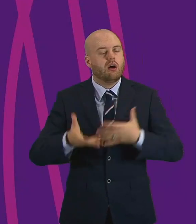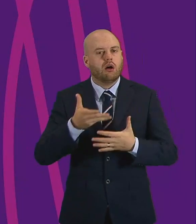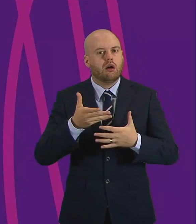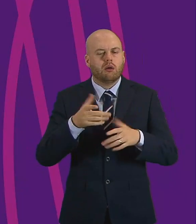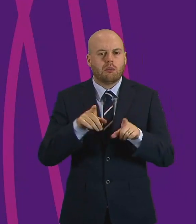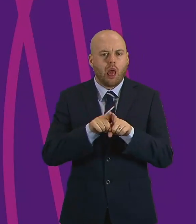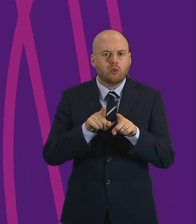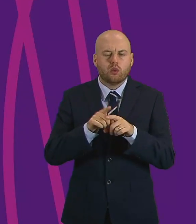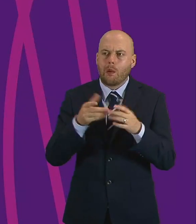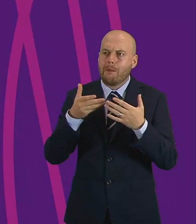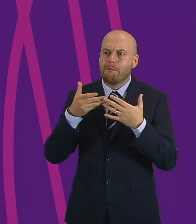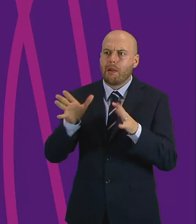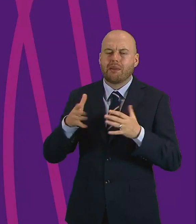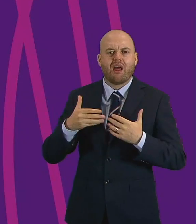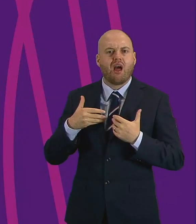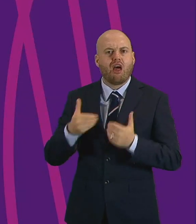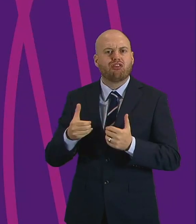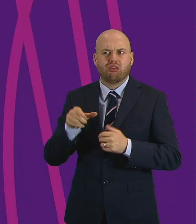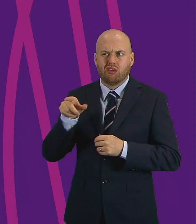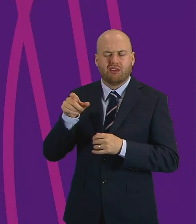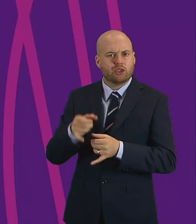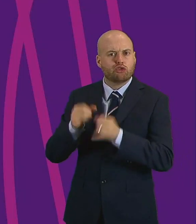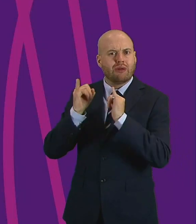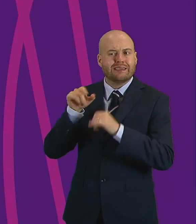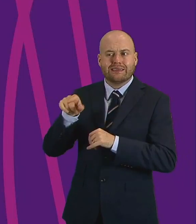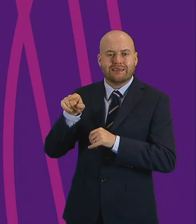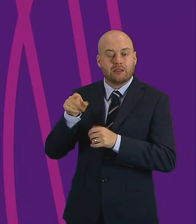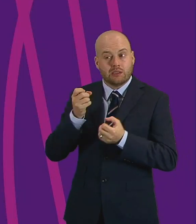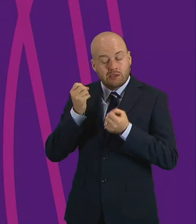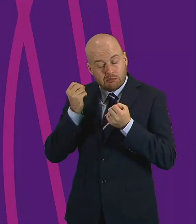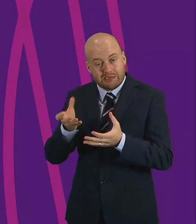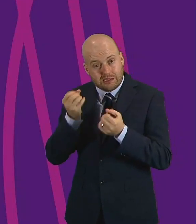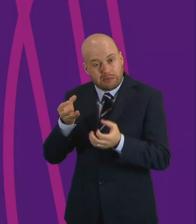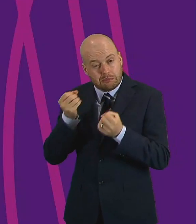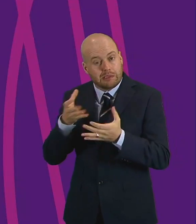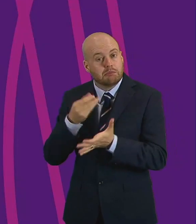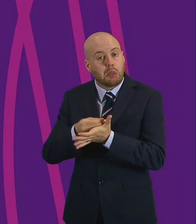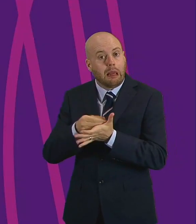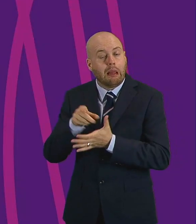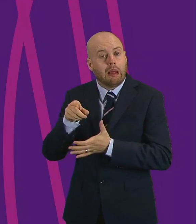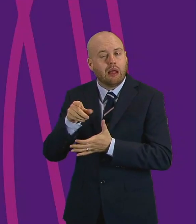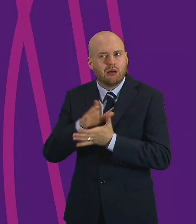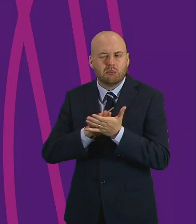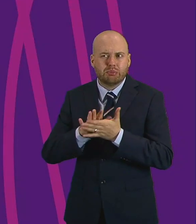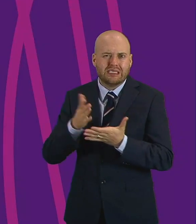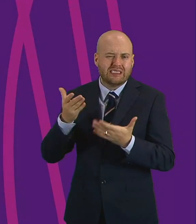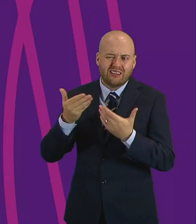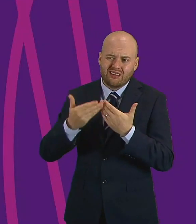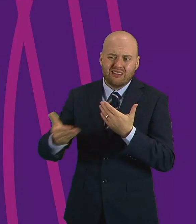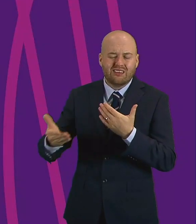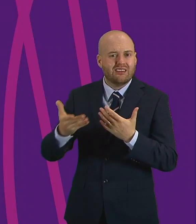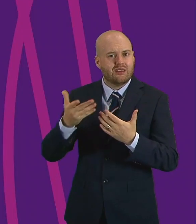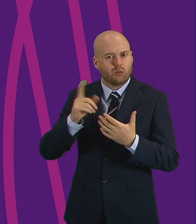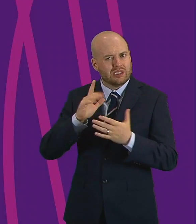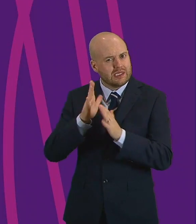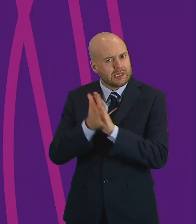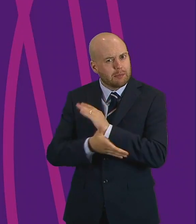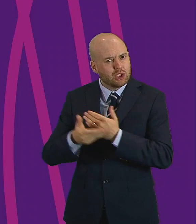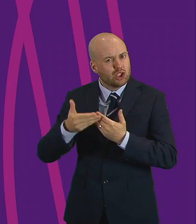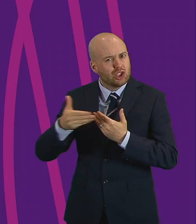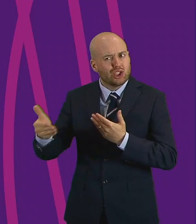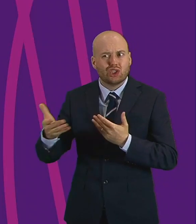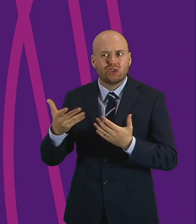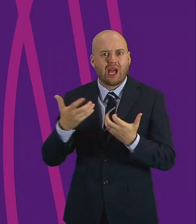causing potentially catastrophic long-term damage, not only to health and well-being, but our ability to cope in public